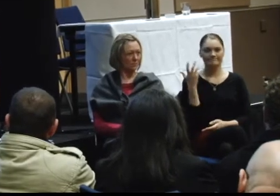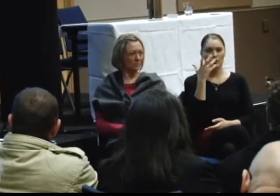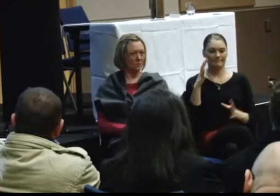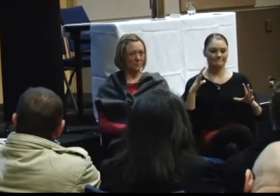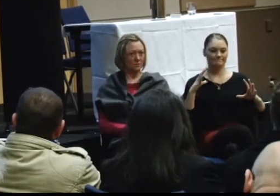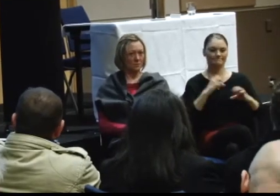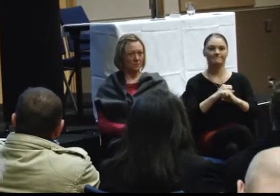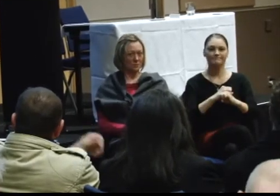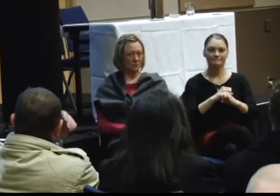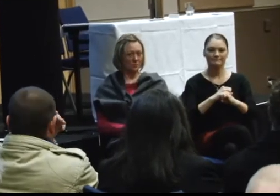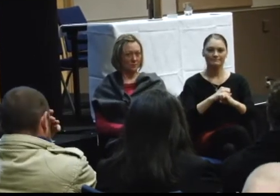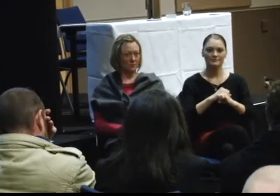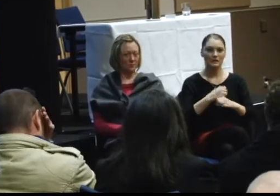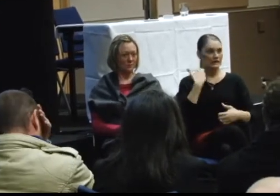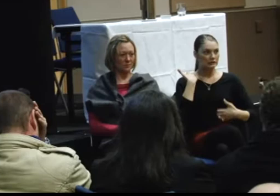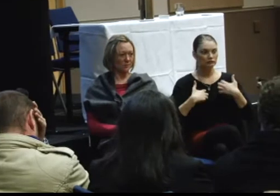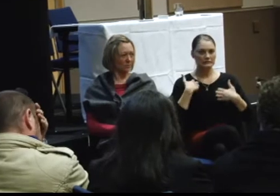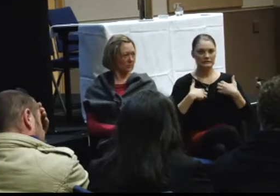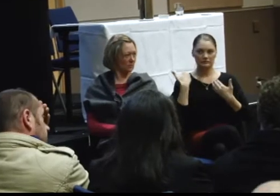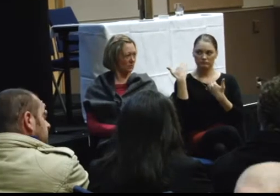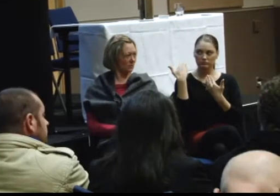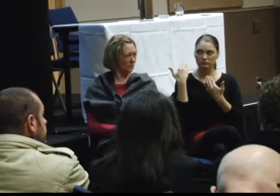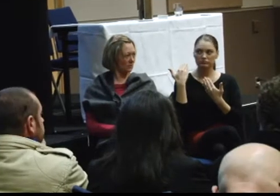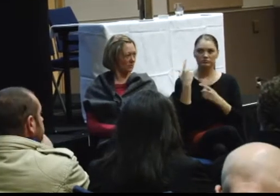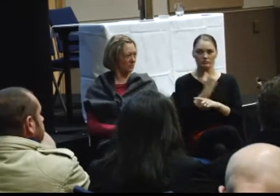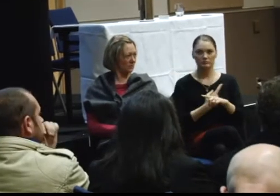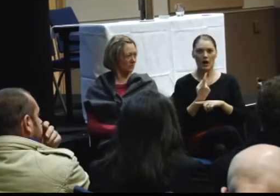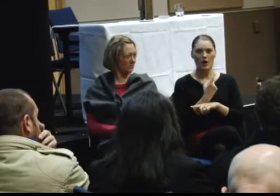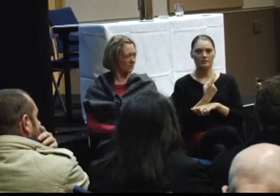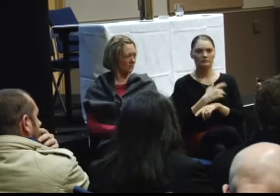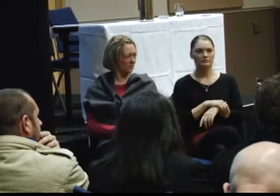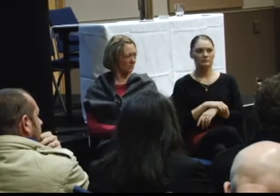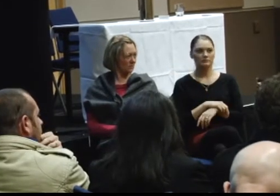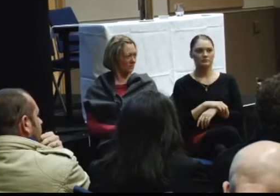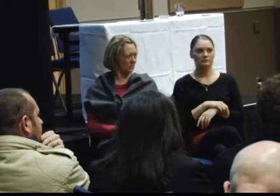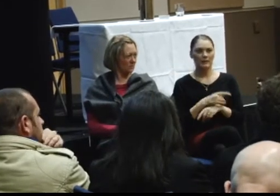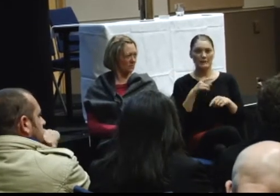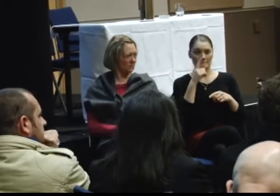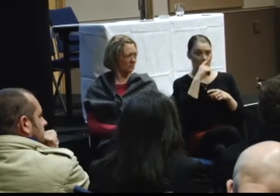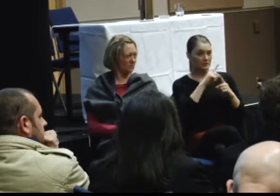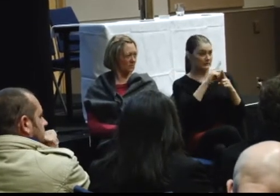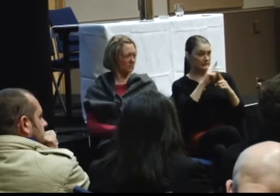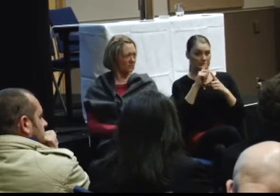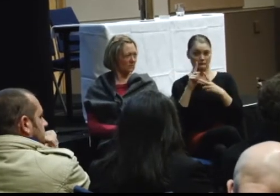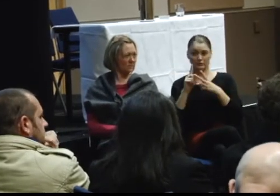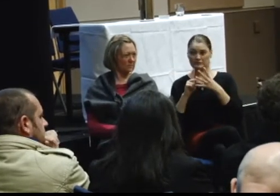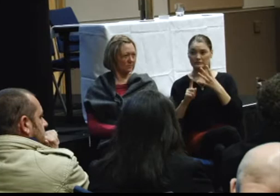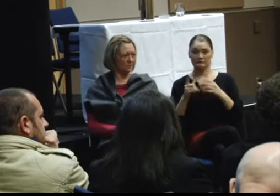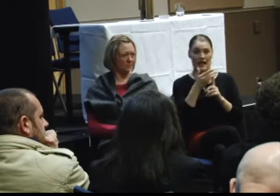it up there. It's been a really interesting full session with lots of diverse opinions and people from all aspects of the field working.